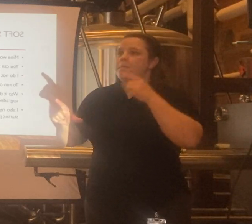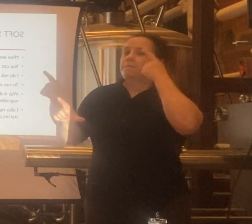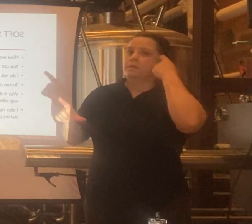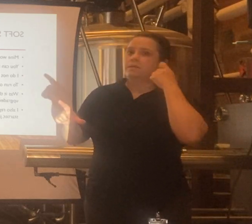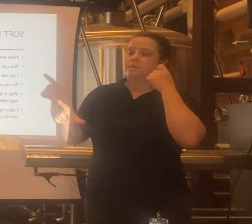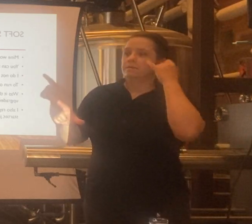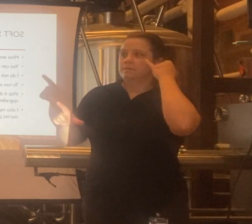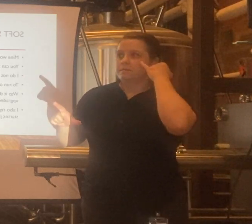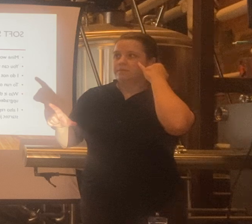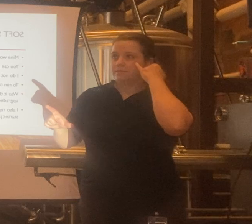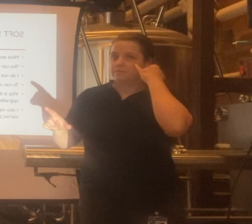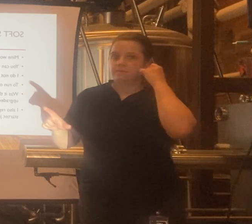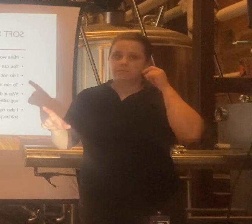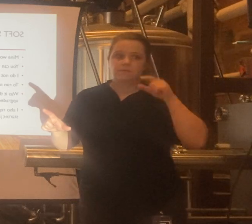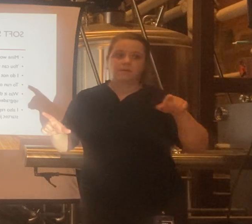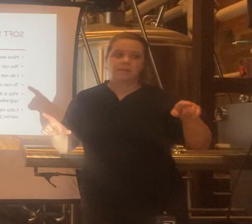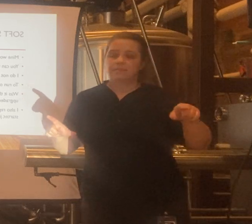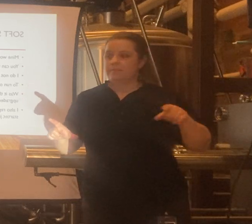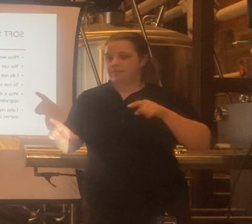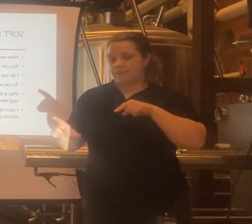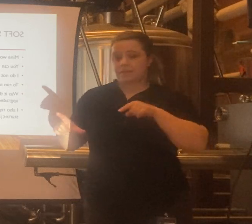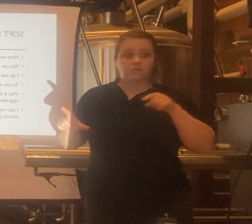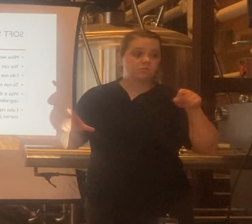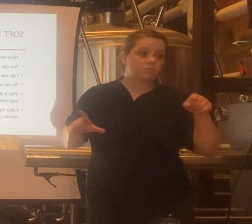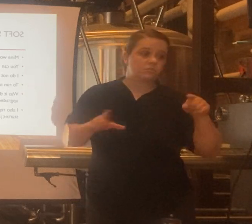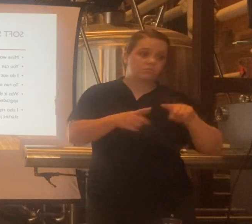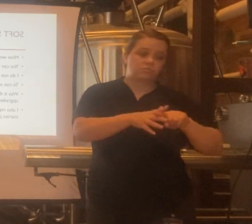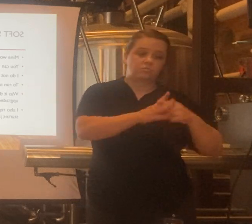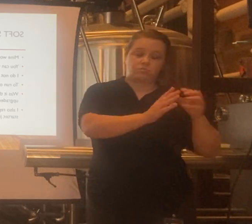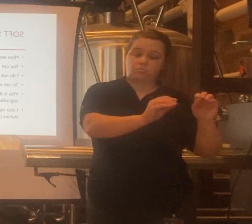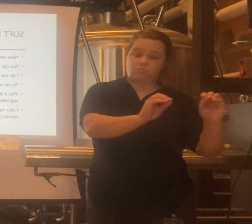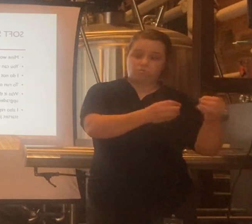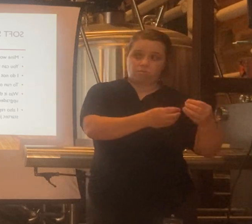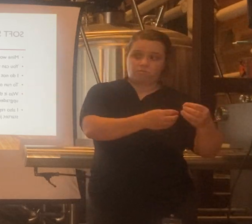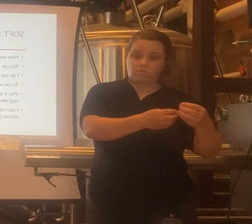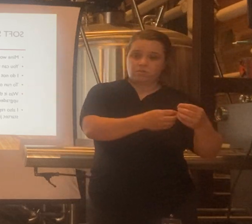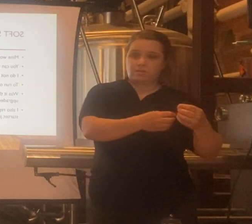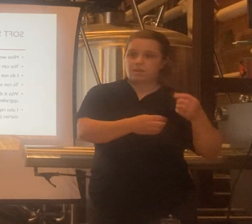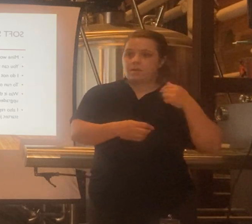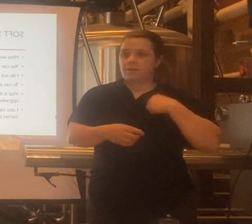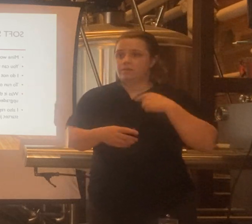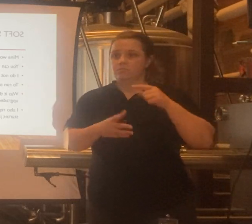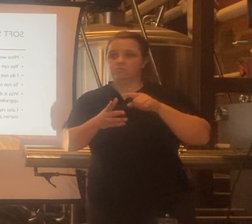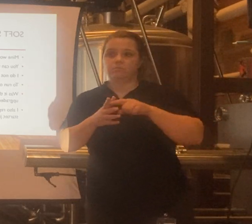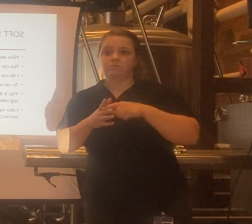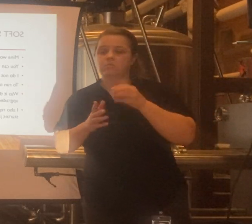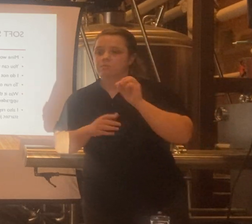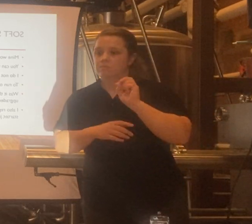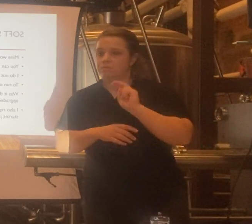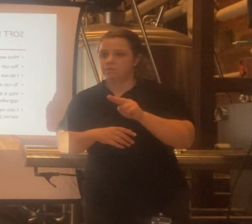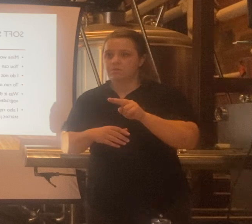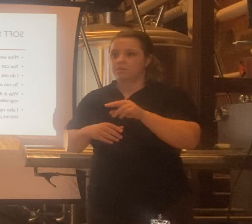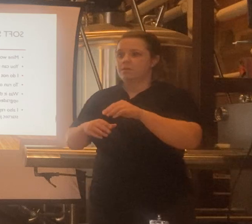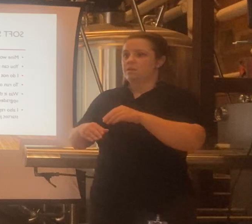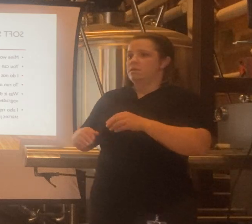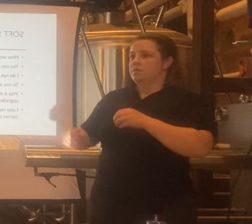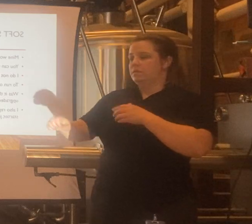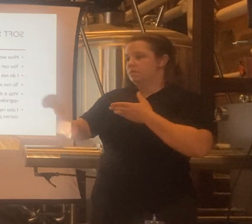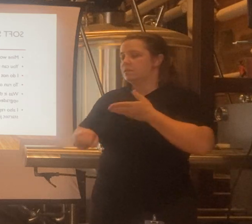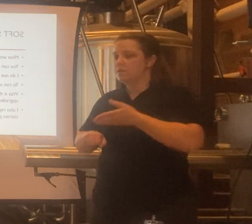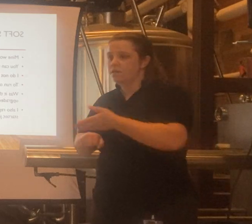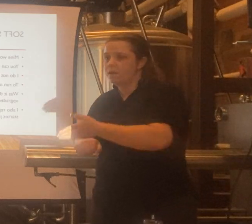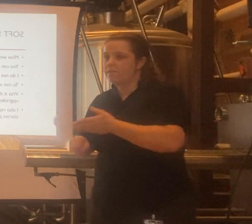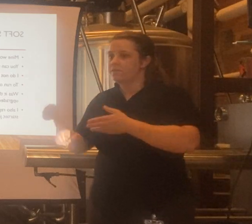course, because I had to go through a test of the house before I shut it down. I turned on the oven, I turned on the stove, I turned on the only thing I couldn't run was the